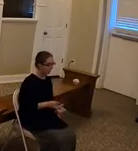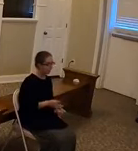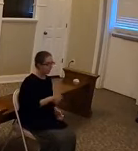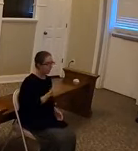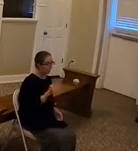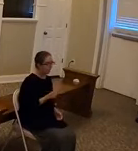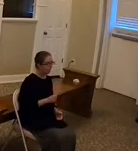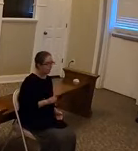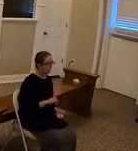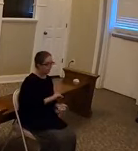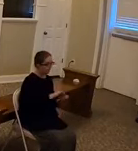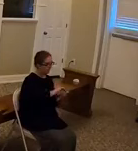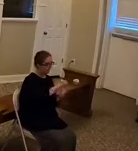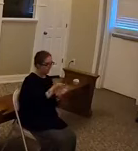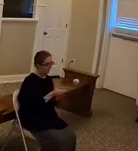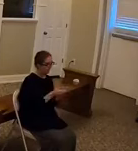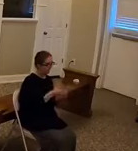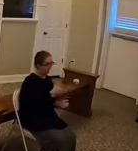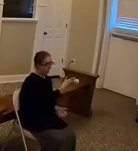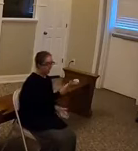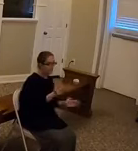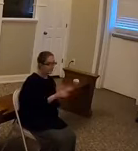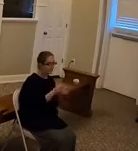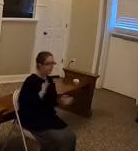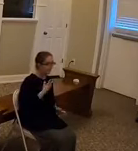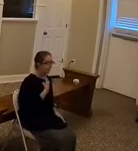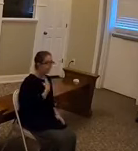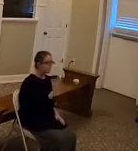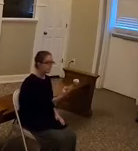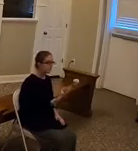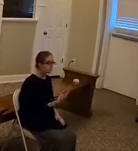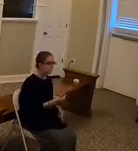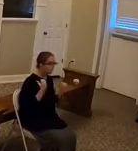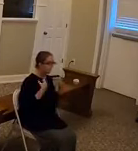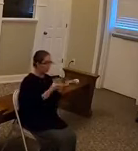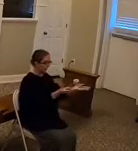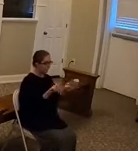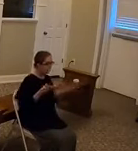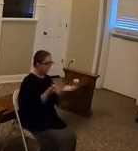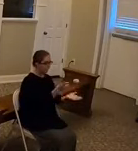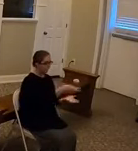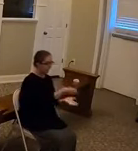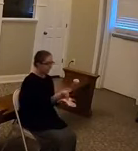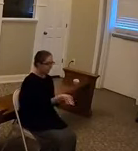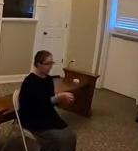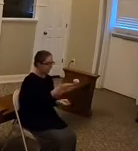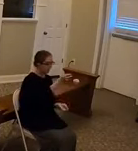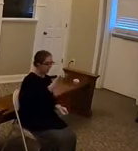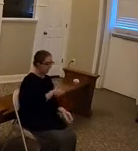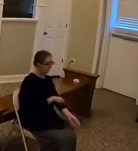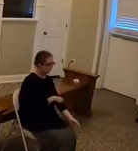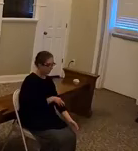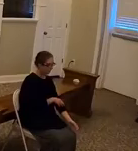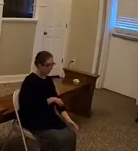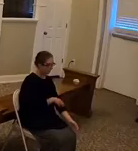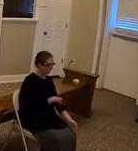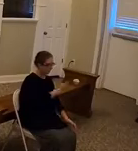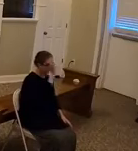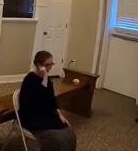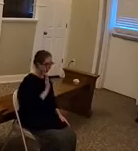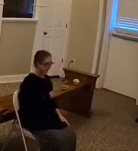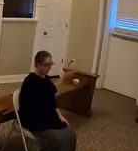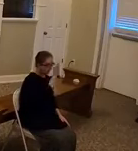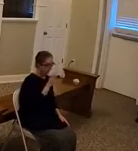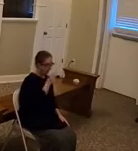Can I tell you that every one of us under the sound of my voice that has received the gift of the Holy Ghost, amen, it's because